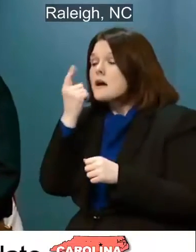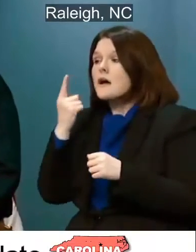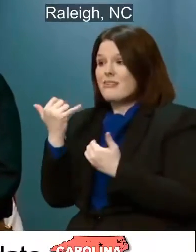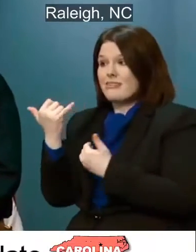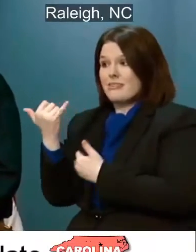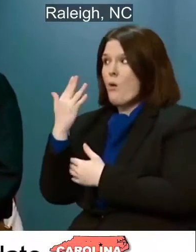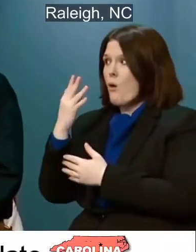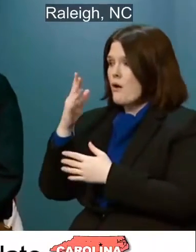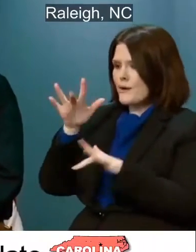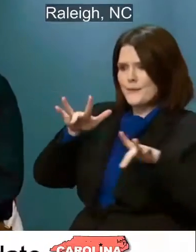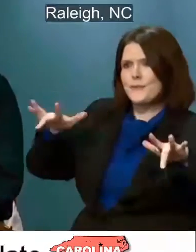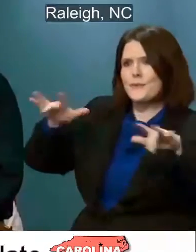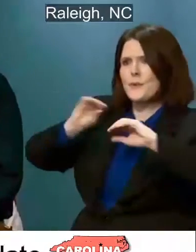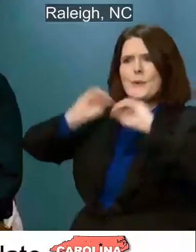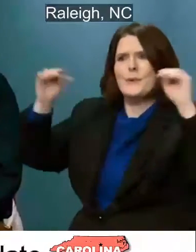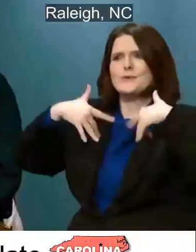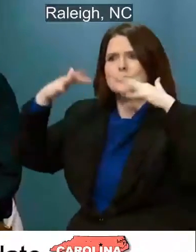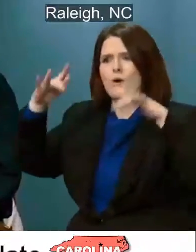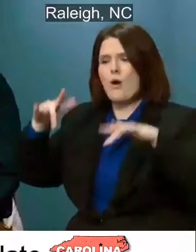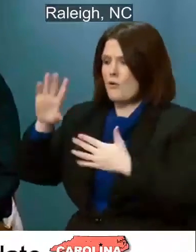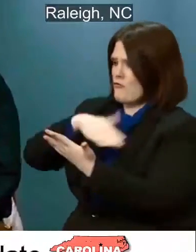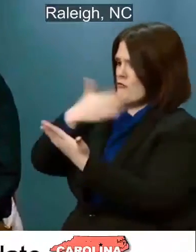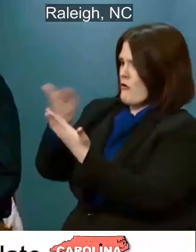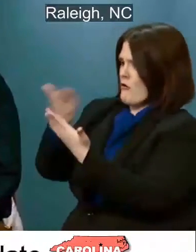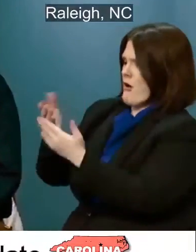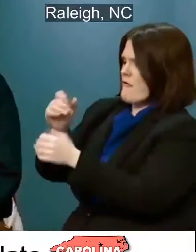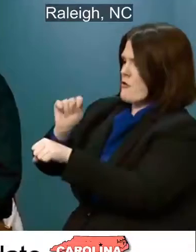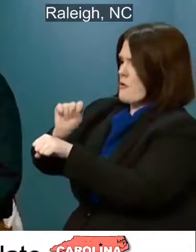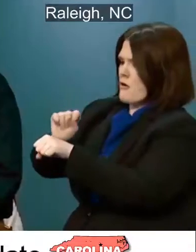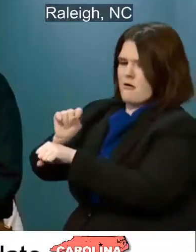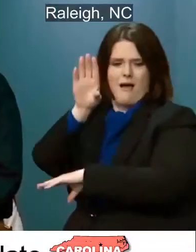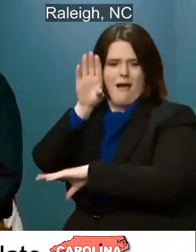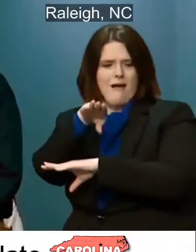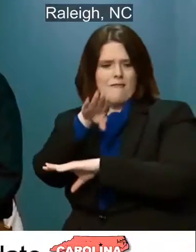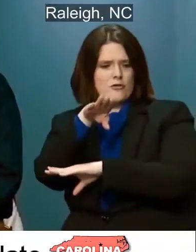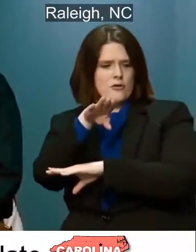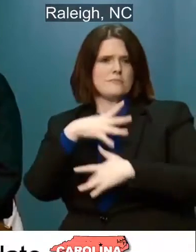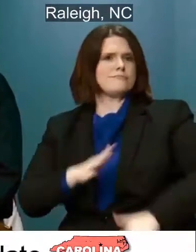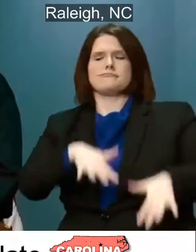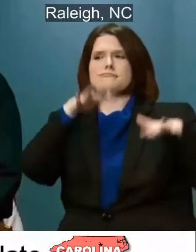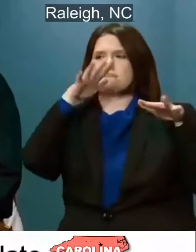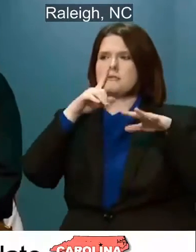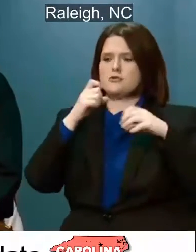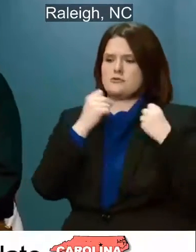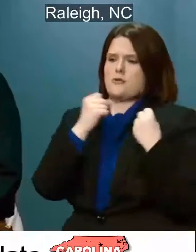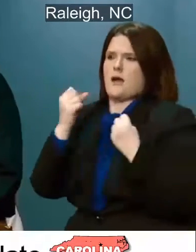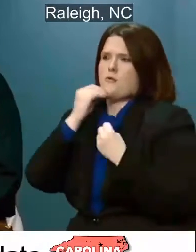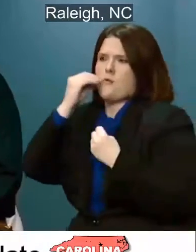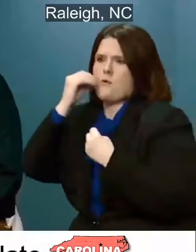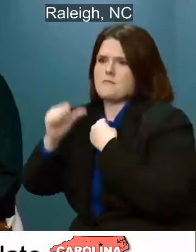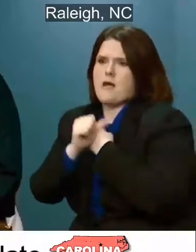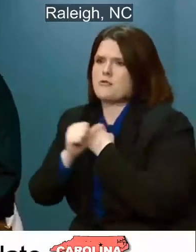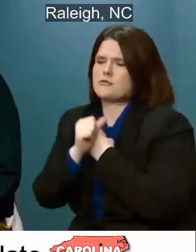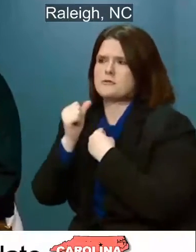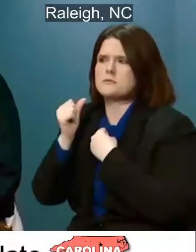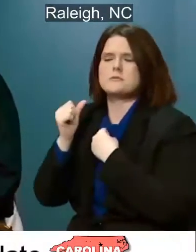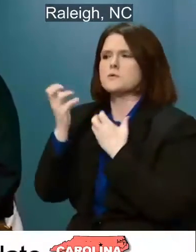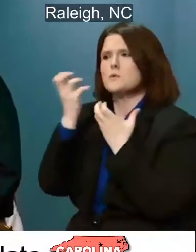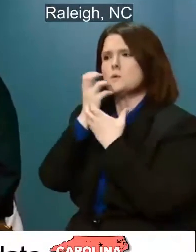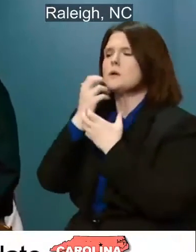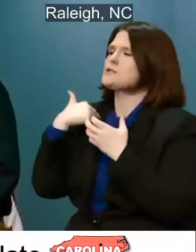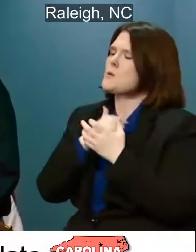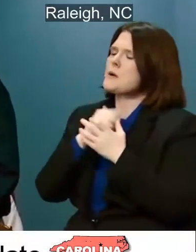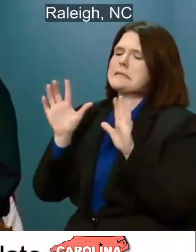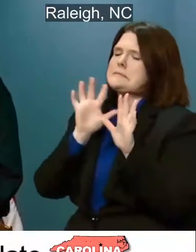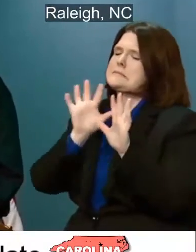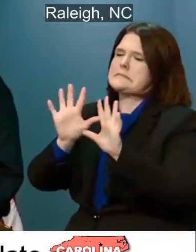this morning, you get to work, and by the middle of the afternoon, we could be in a very difficult situation. So that's why we